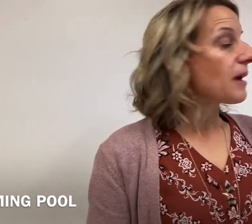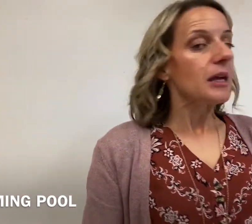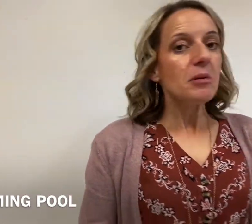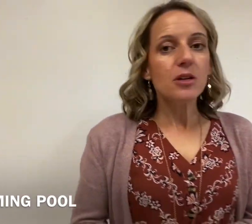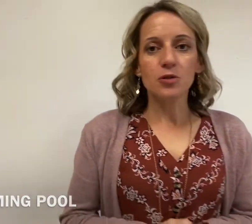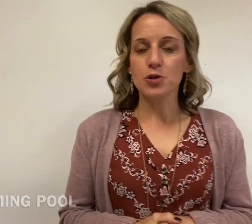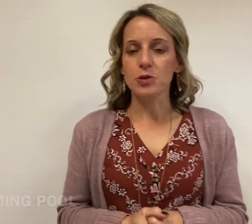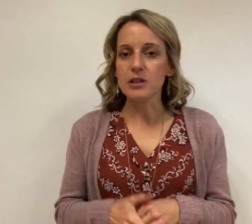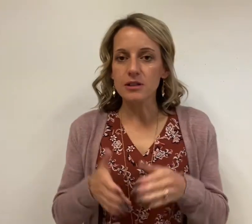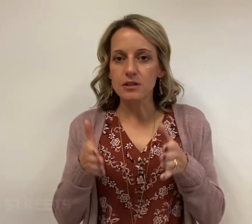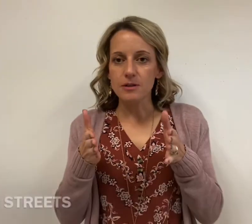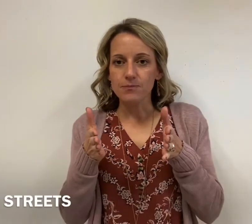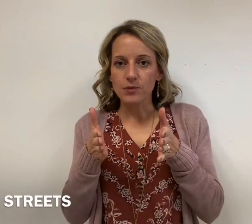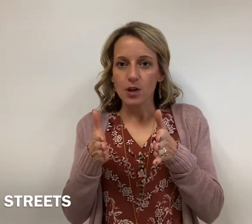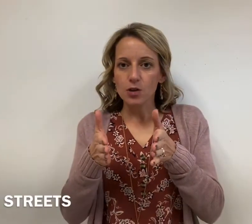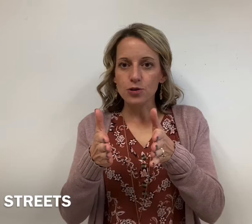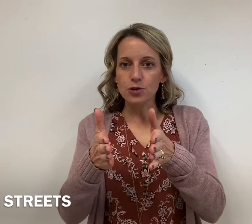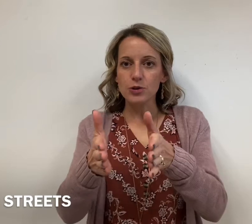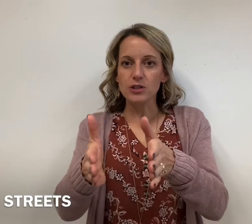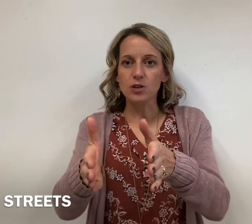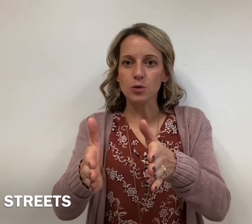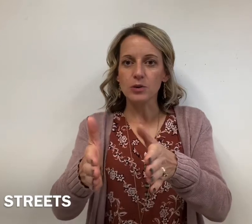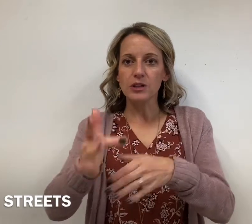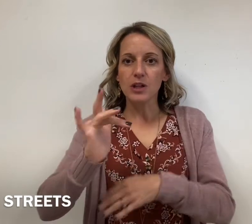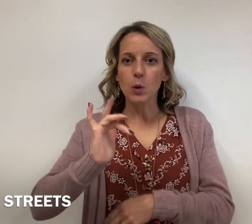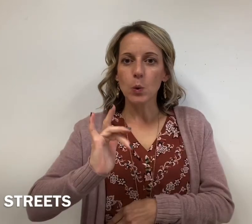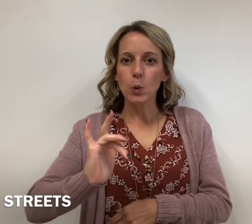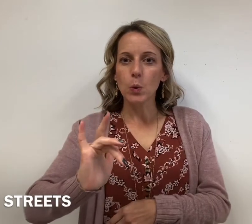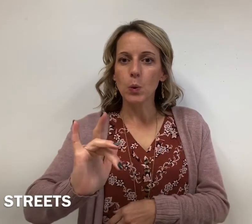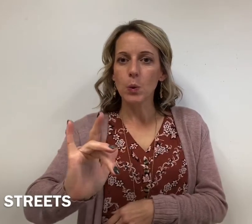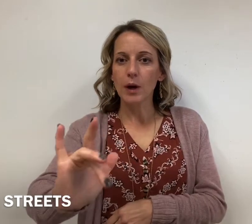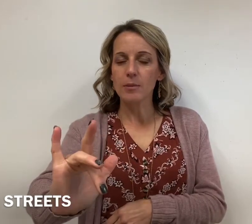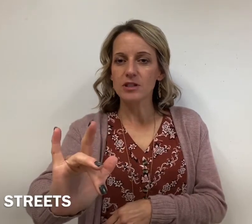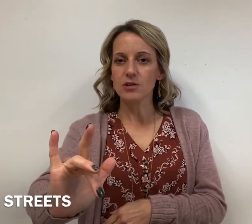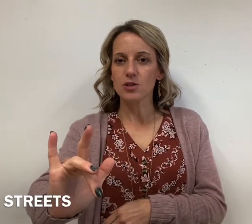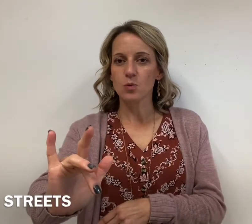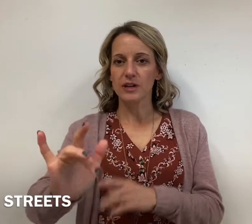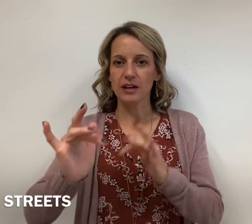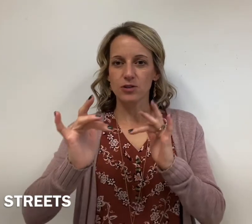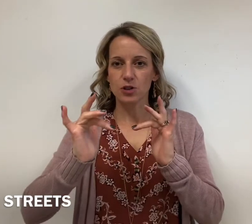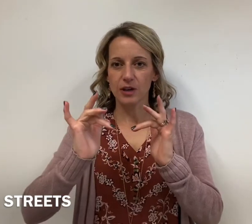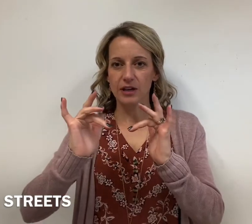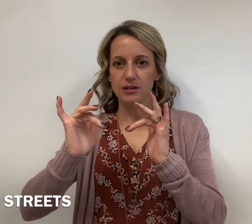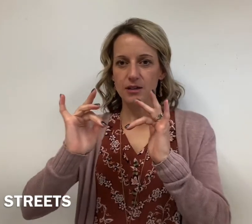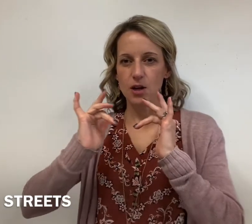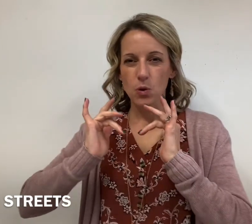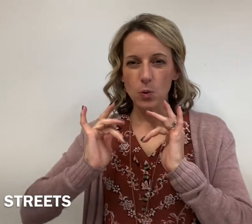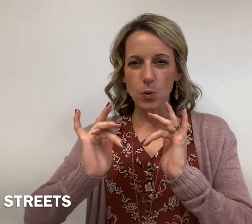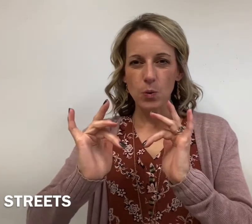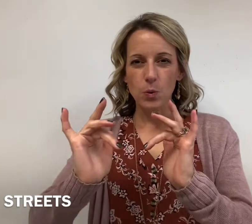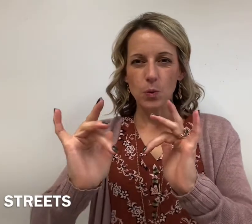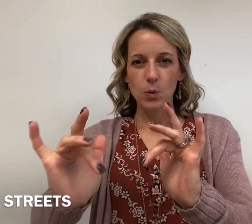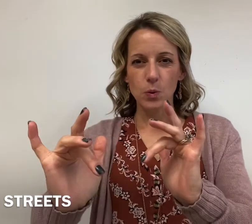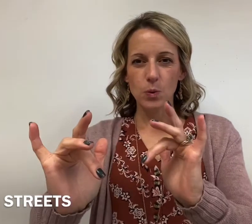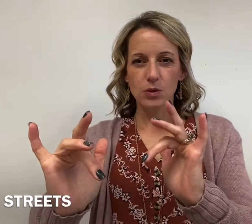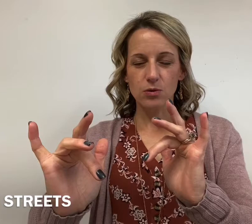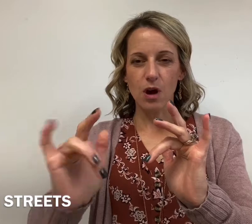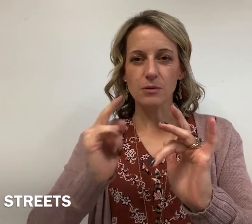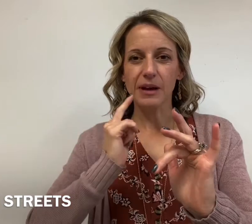Maybe your streets. Your streets are really empty. You could do one hand or two hand. So non-manual